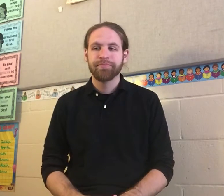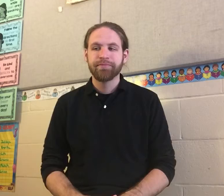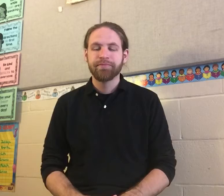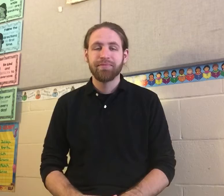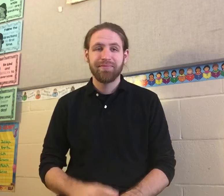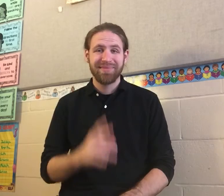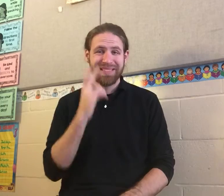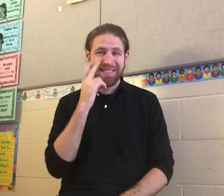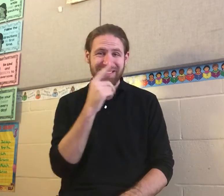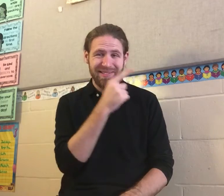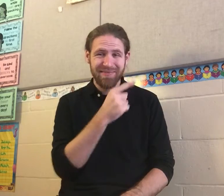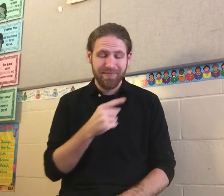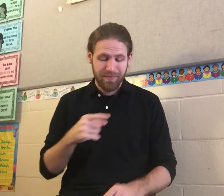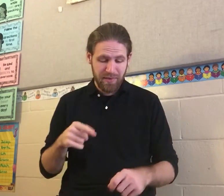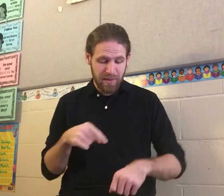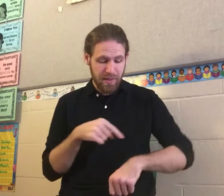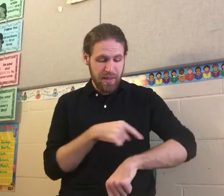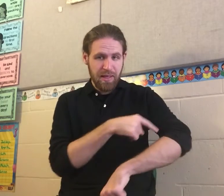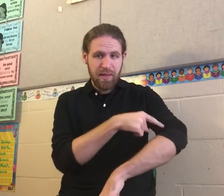Look just below its knee joint on the front leg.